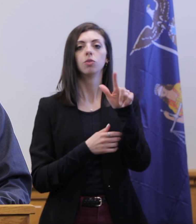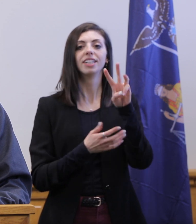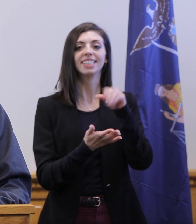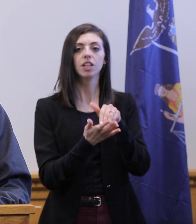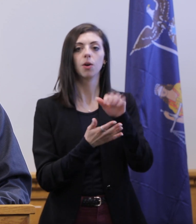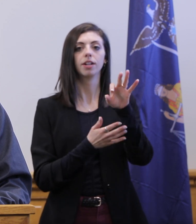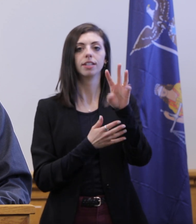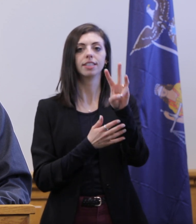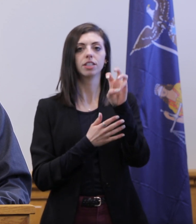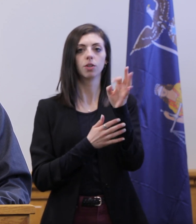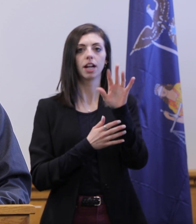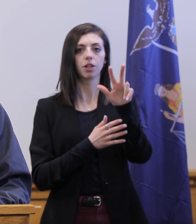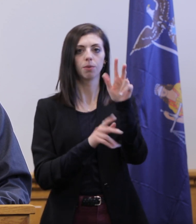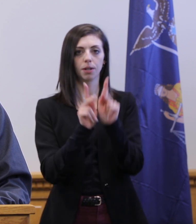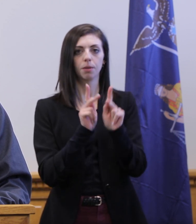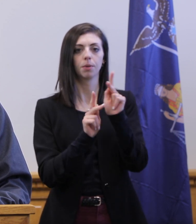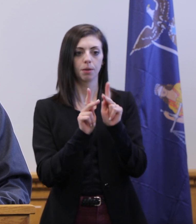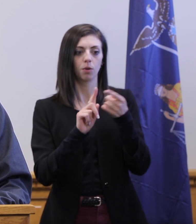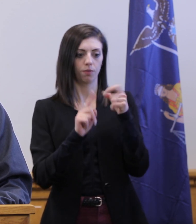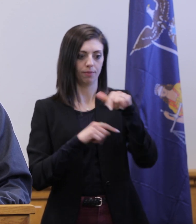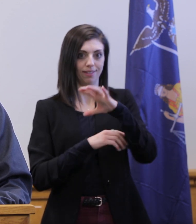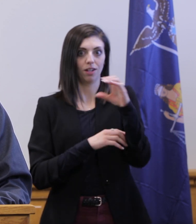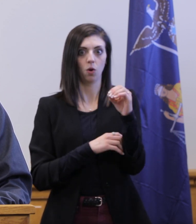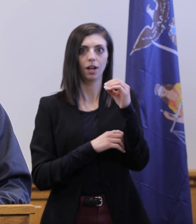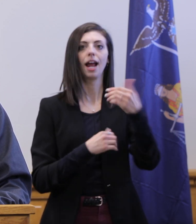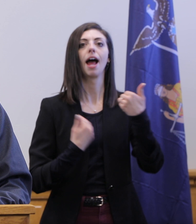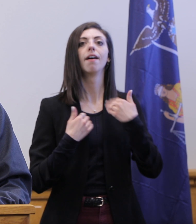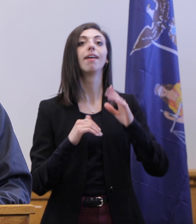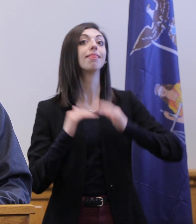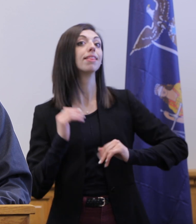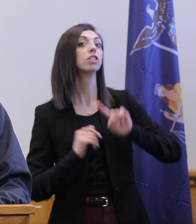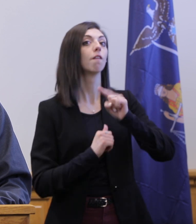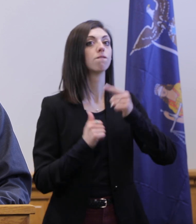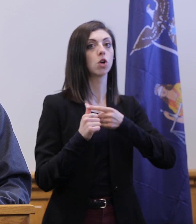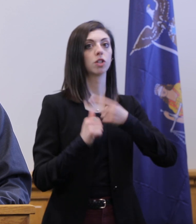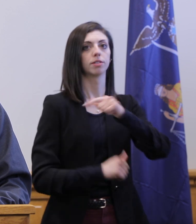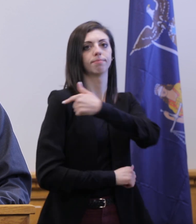26,693 county residents who have received at least one dose of the COVID vaccine.